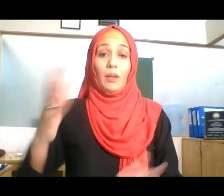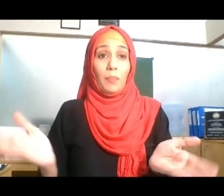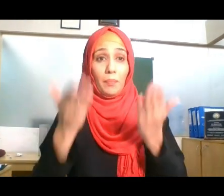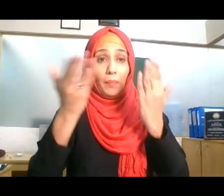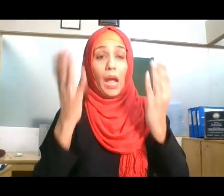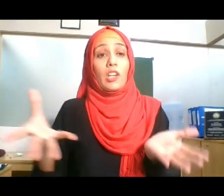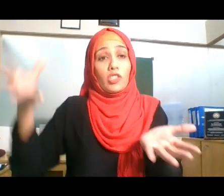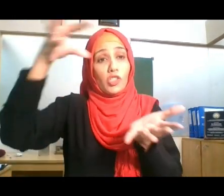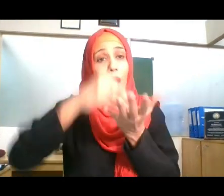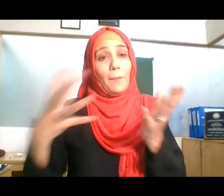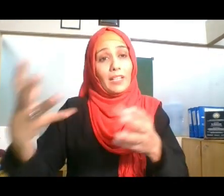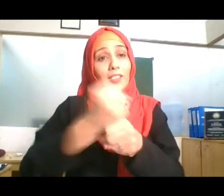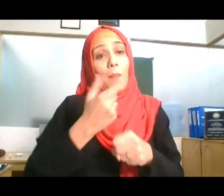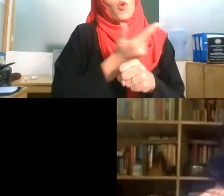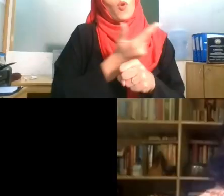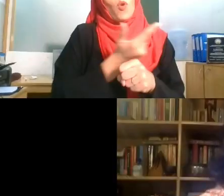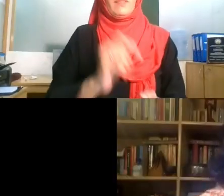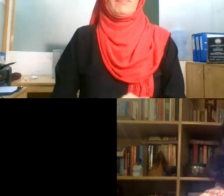inclusion. Over to you, Bela.